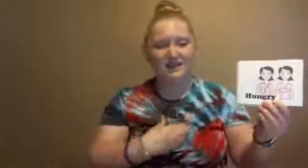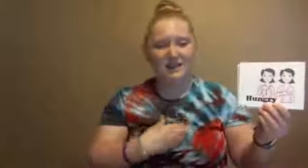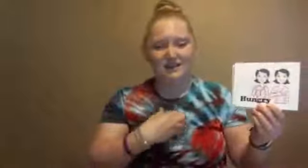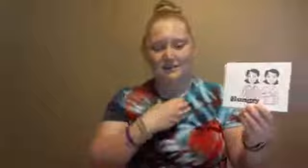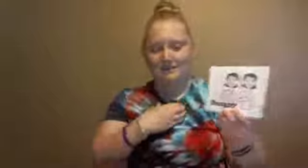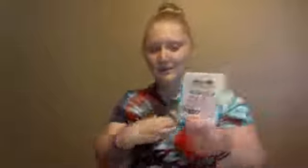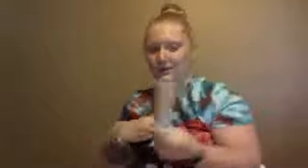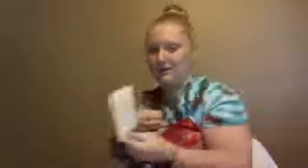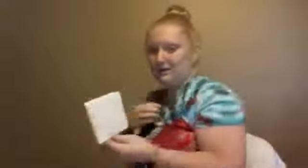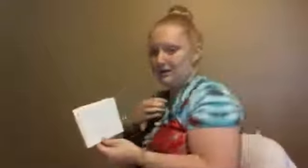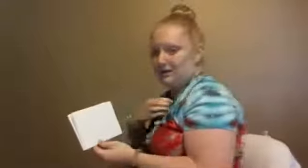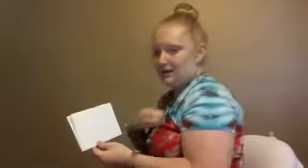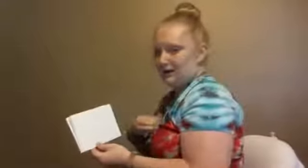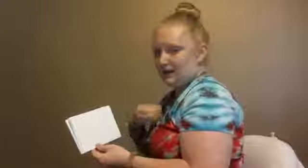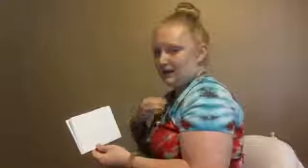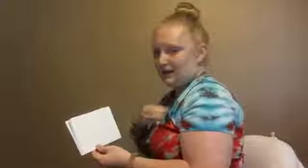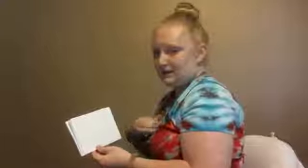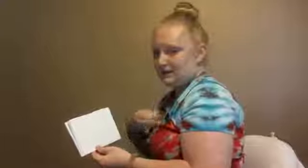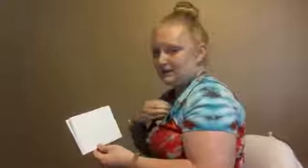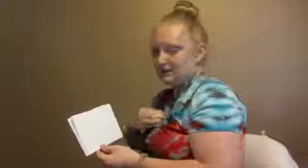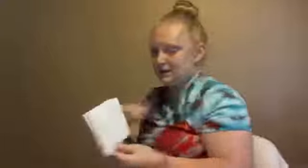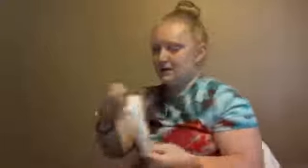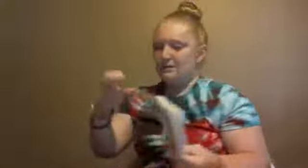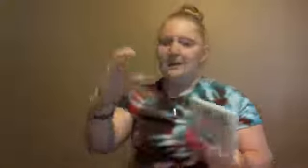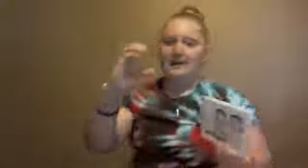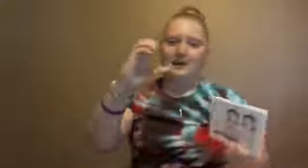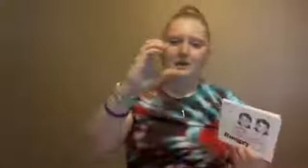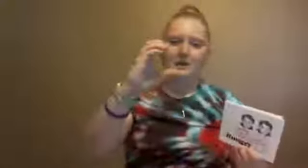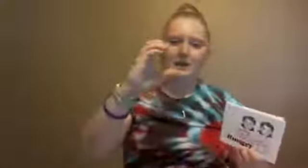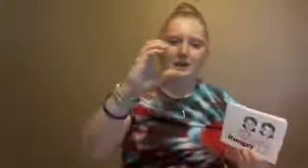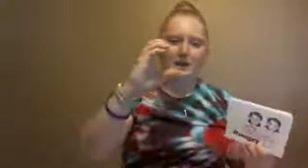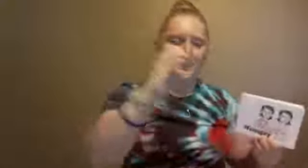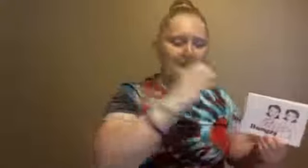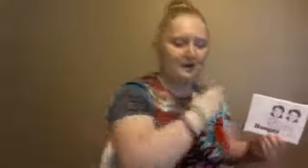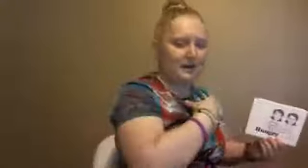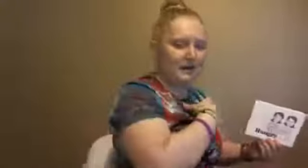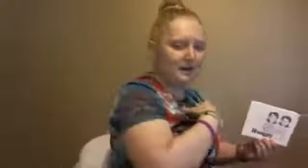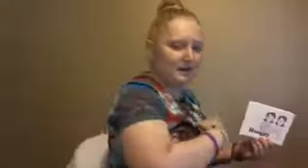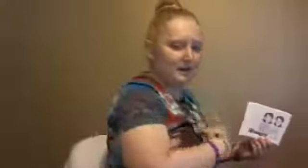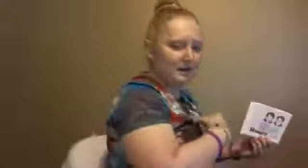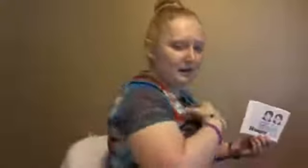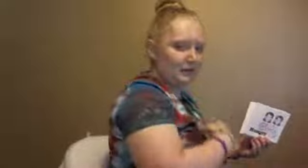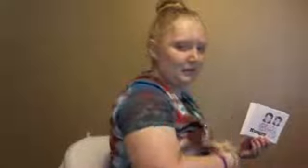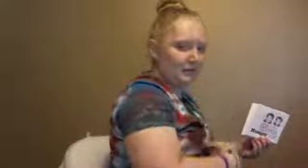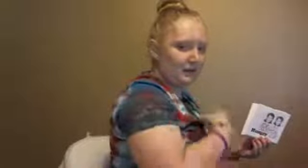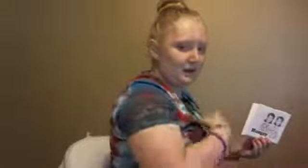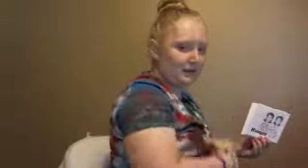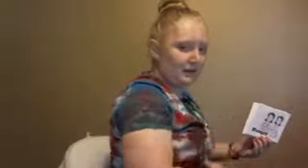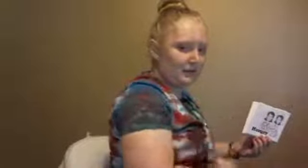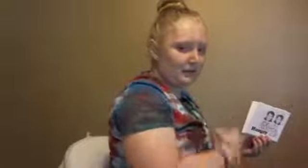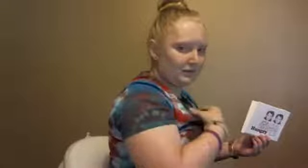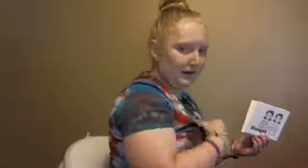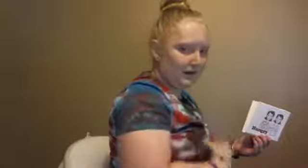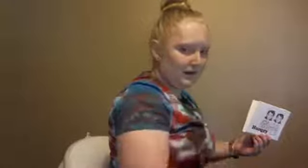hungry. So it's like this. So you make like you're making a C, and you drag it